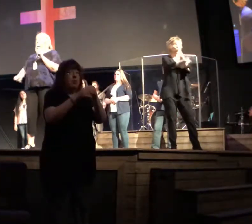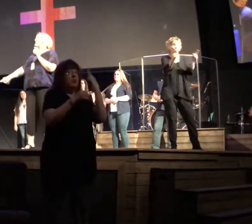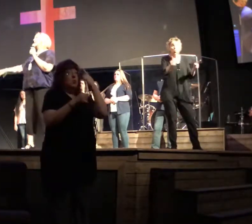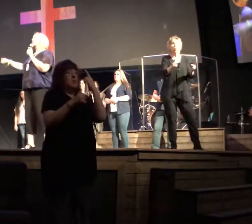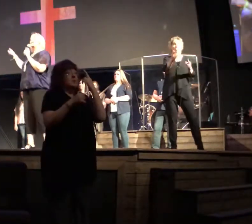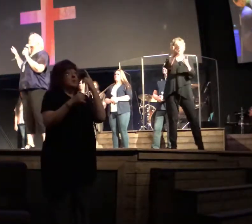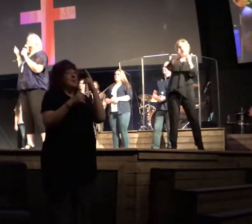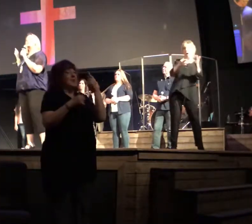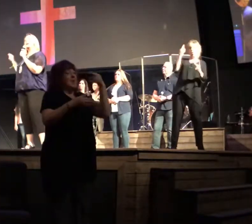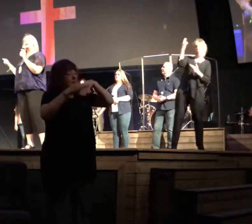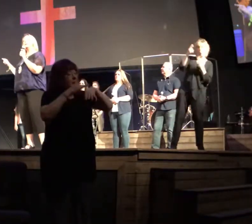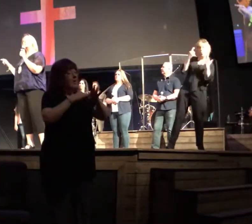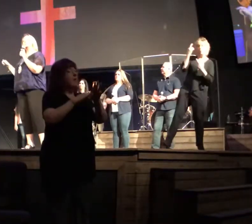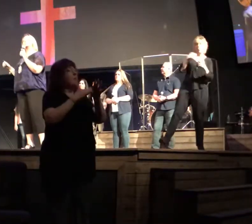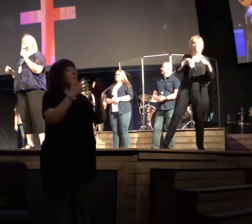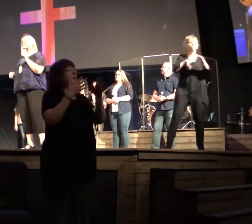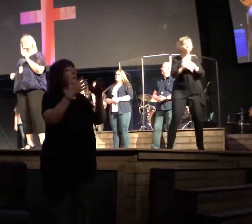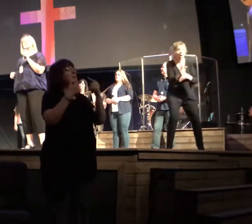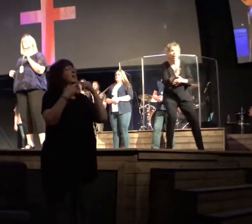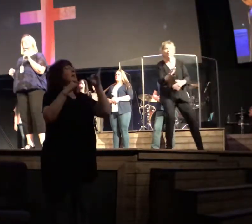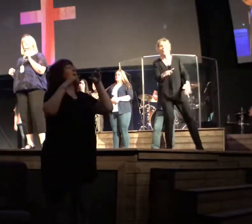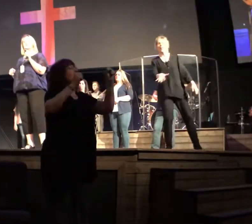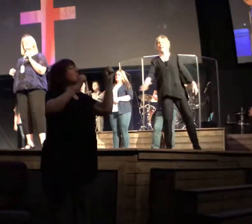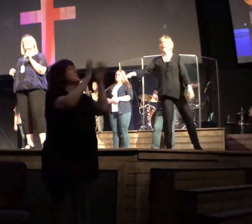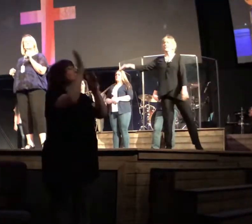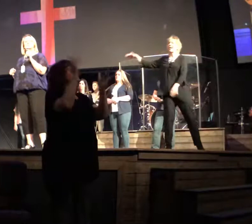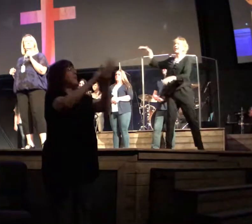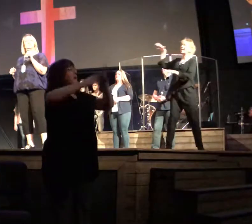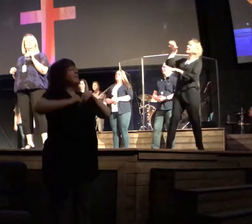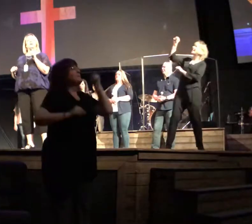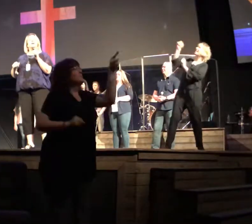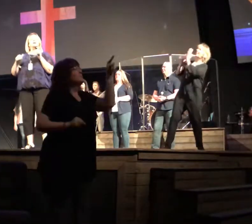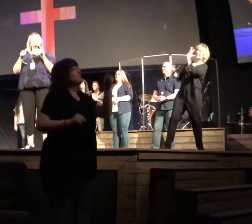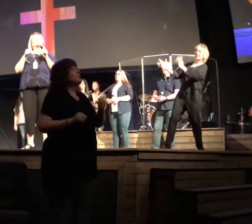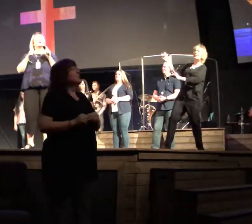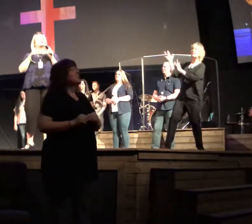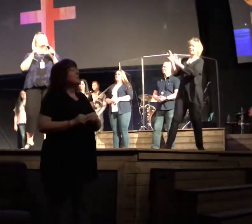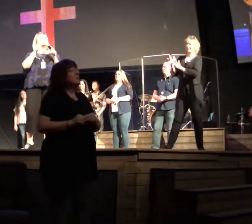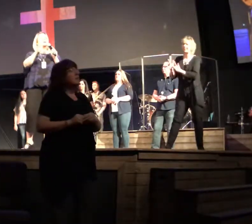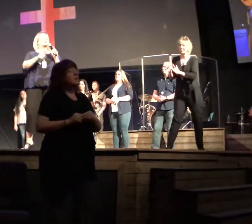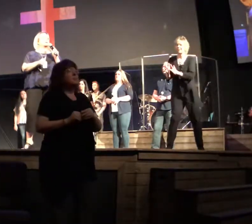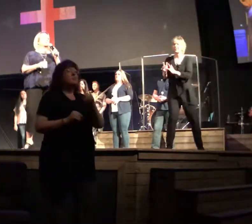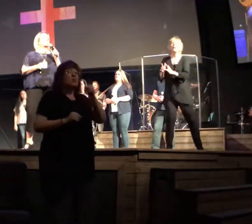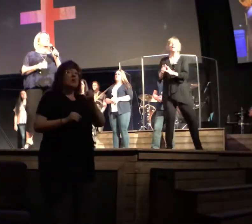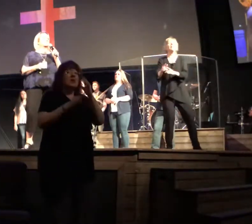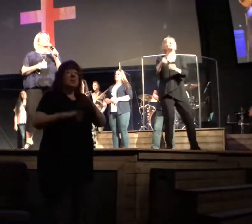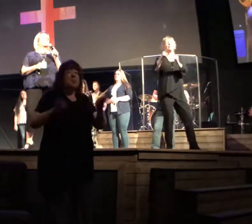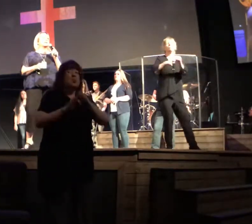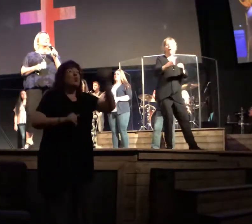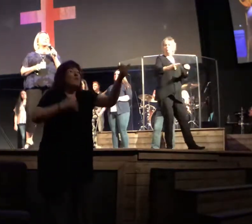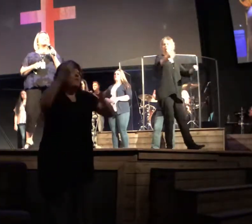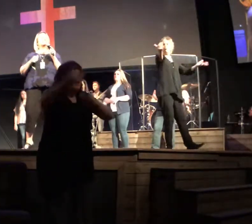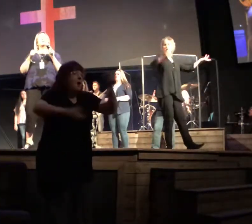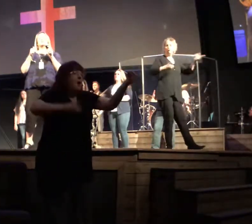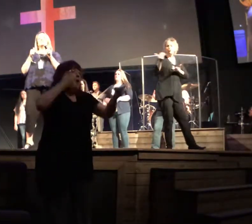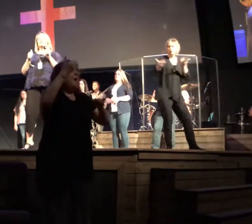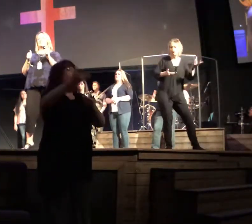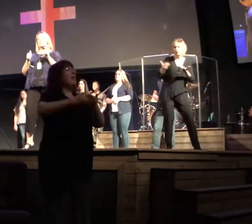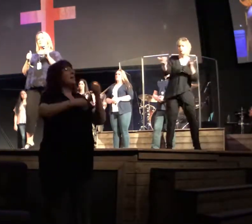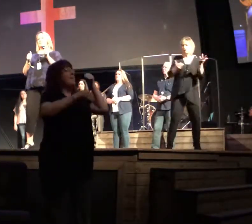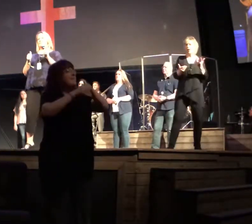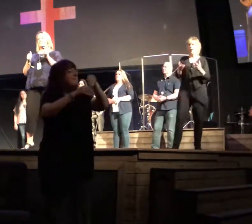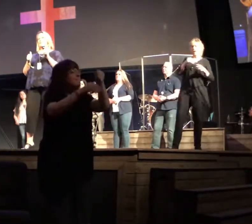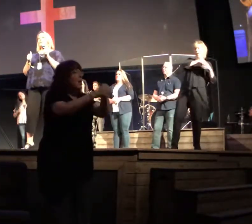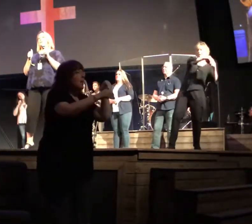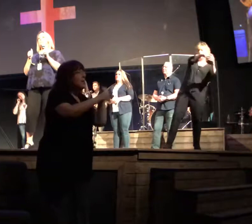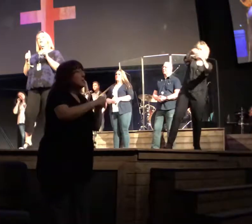reason why they come and they say yes to Jesus. That's good. It is about inviting and it is about